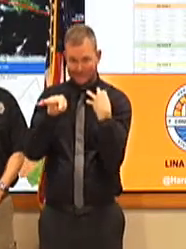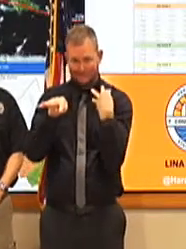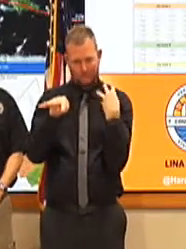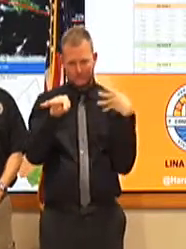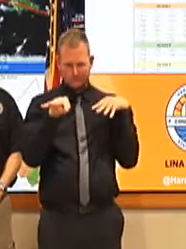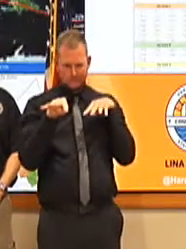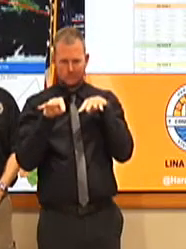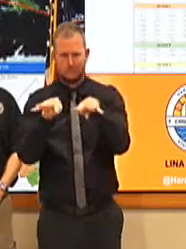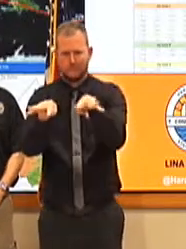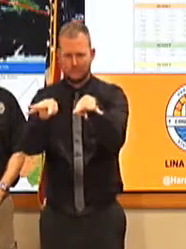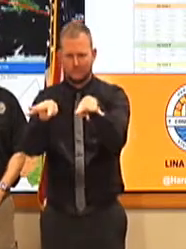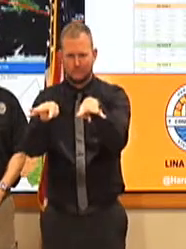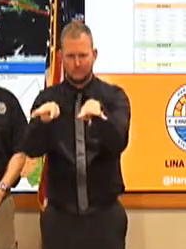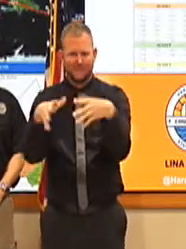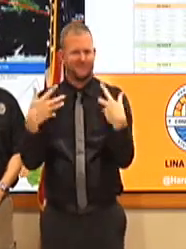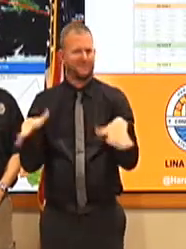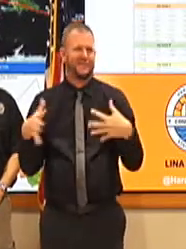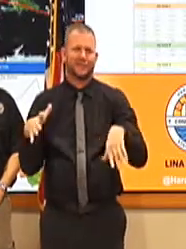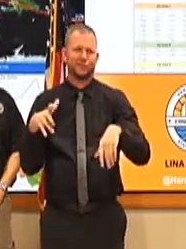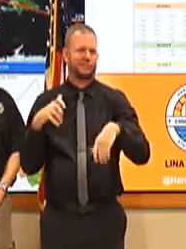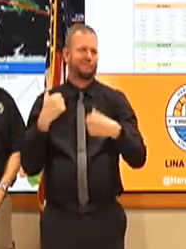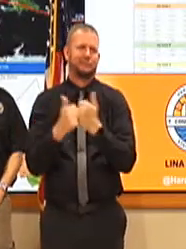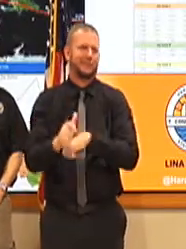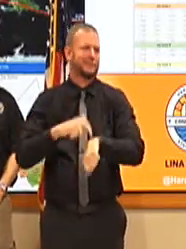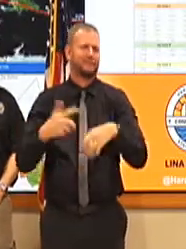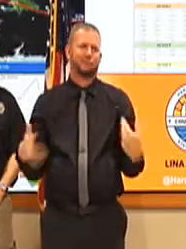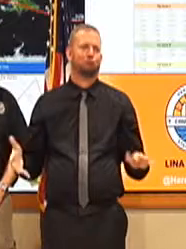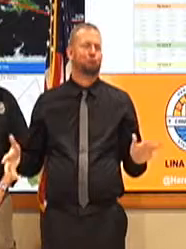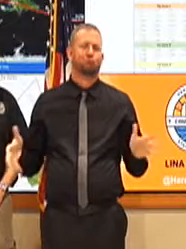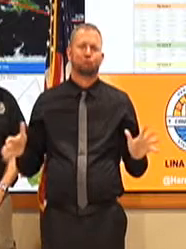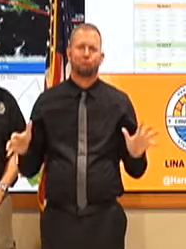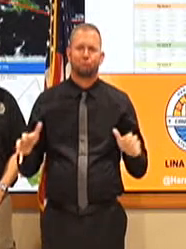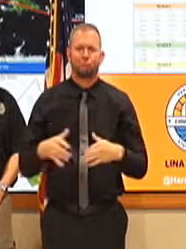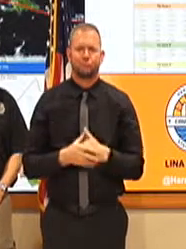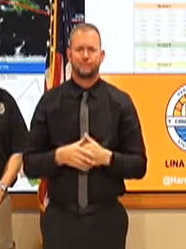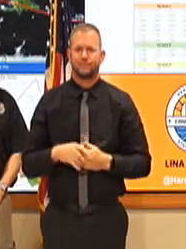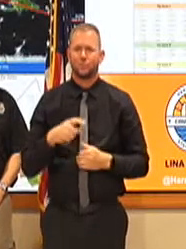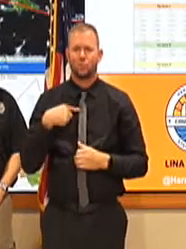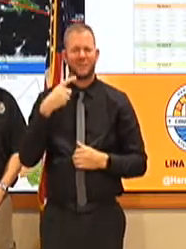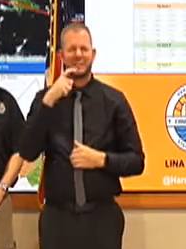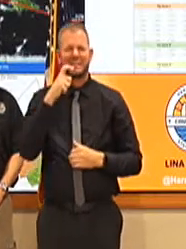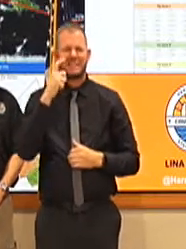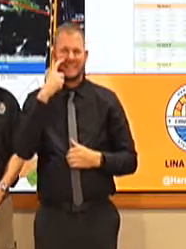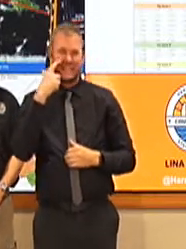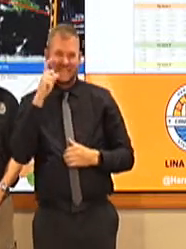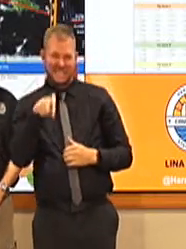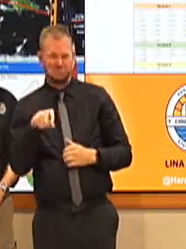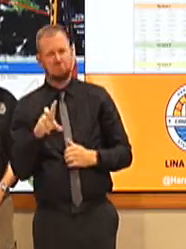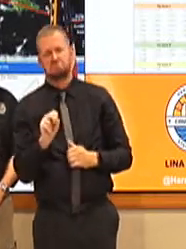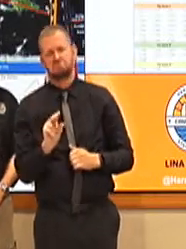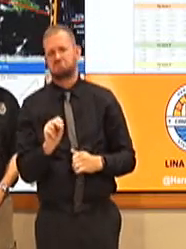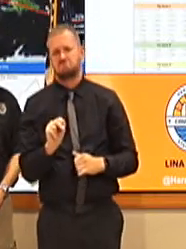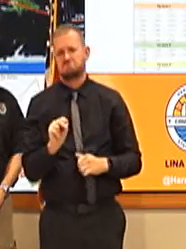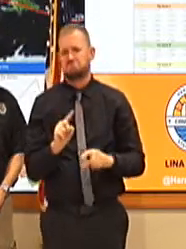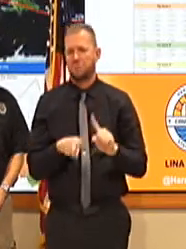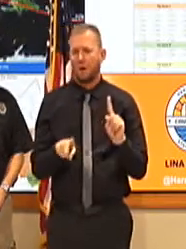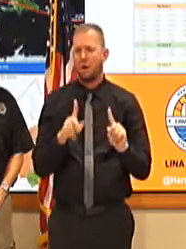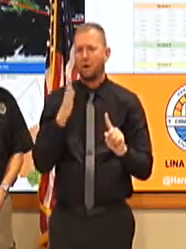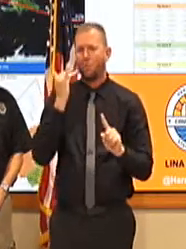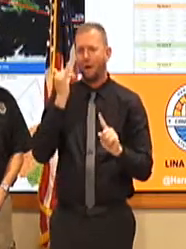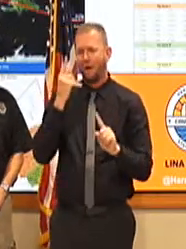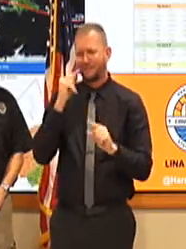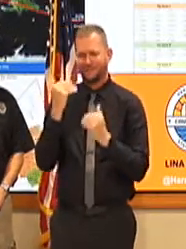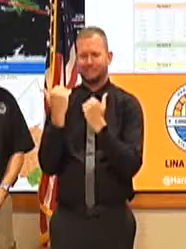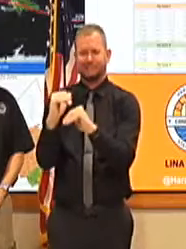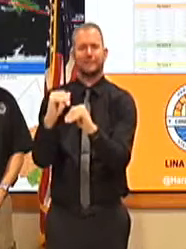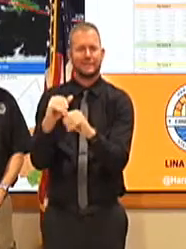wouldn't be able to implement contraflow. We don't think it'll be necessary because of the portions that are affected,